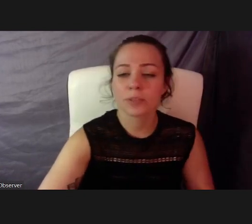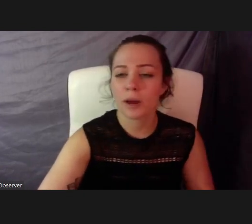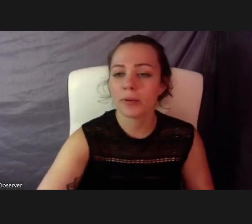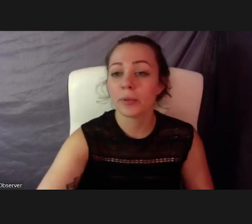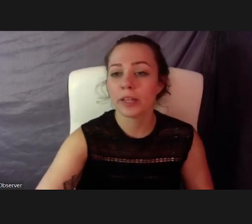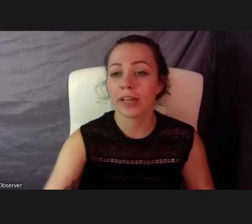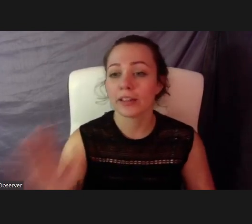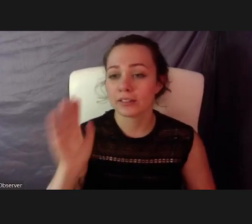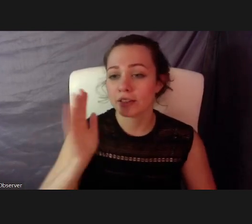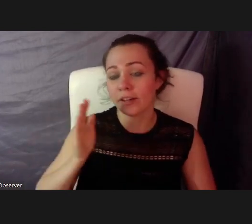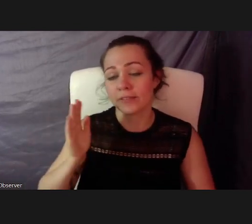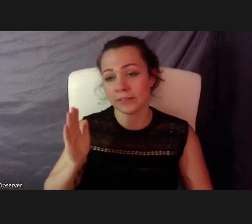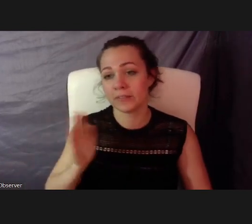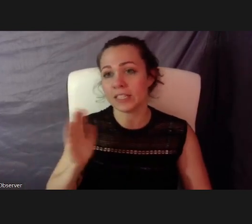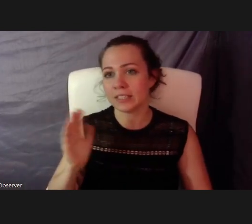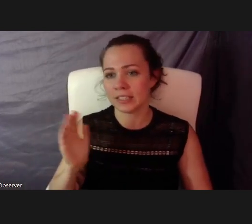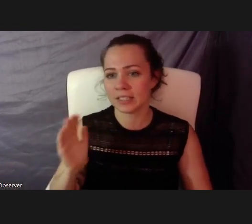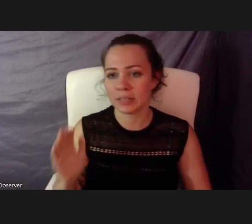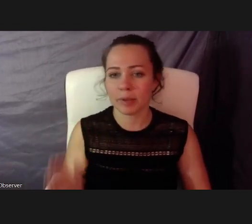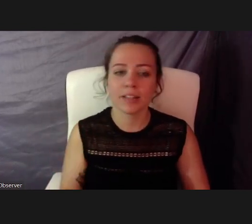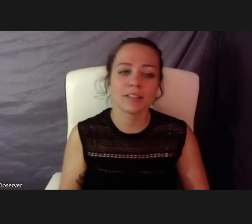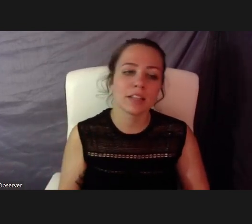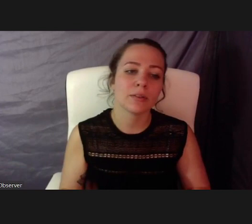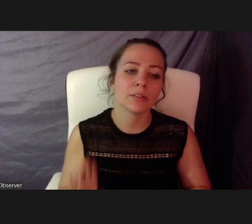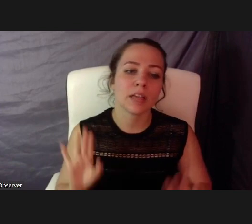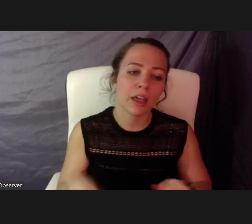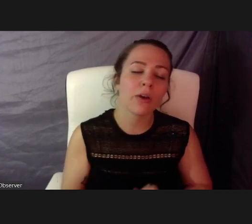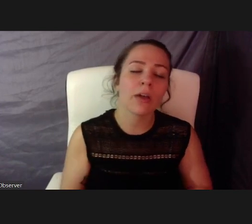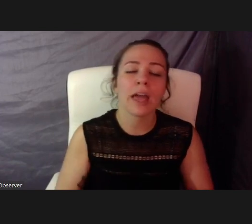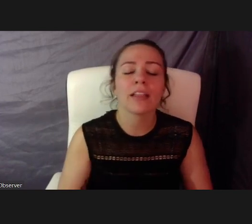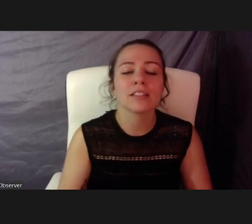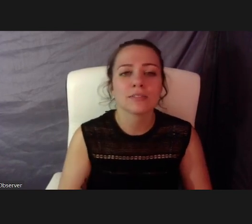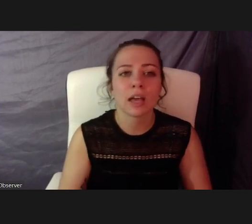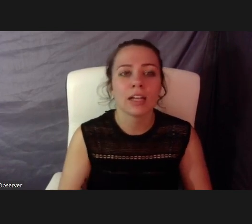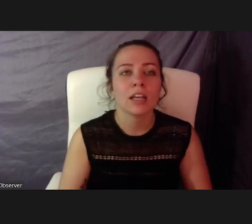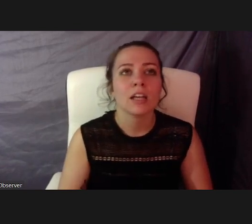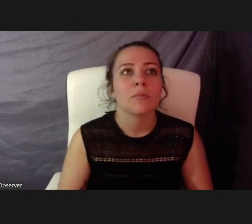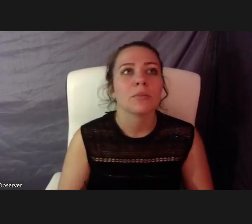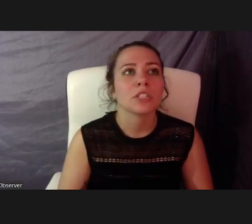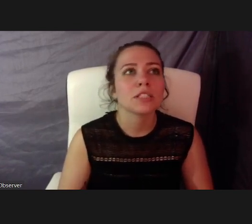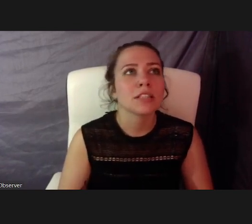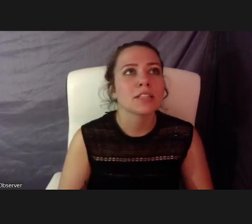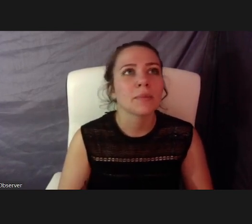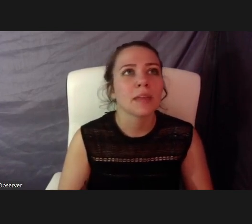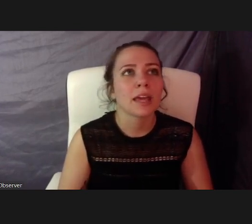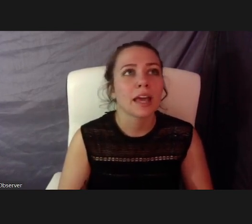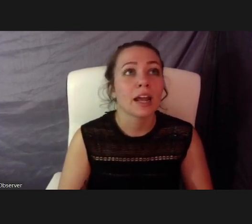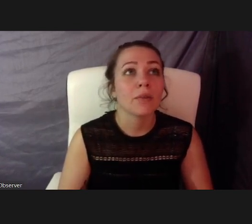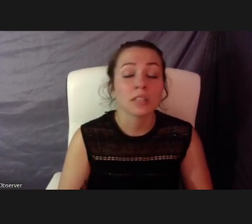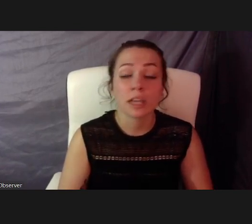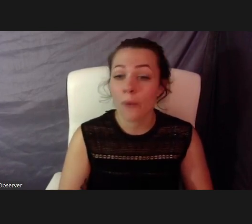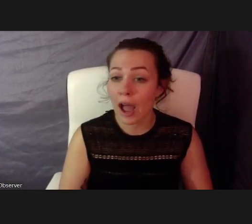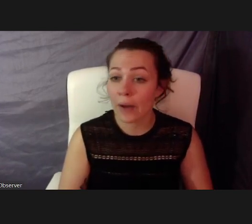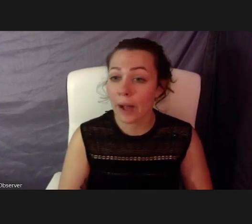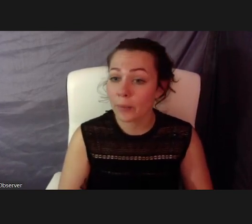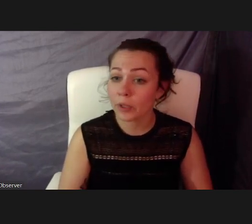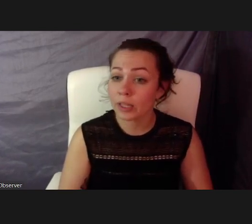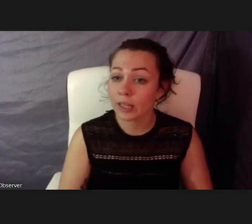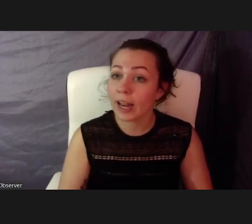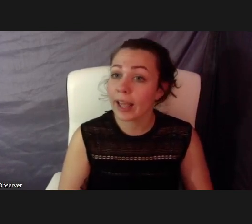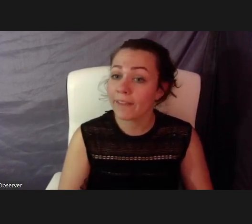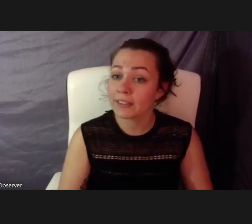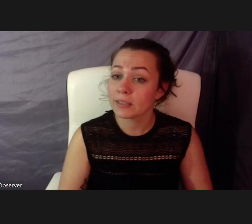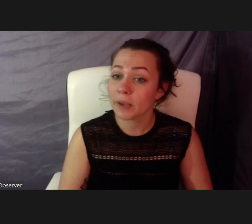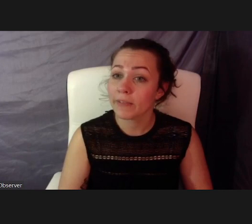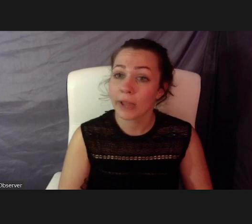I watched probably like to 15, 16 minutes, and I was like, okay, this is fine. Yeah. But she said something, and I was like, wow, I'm really